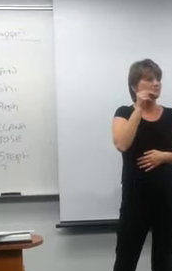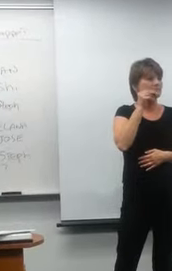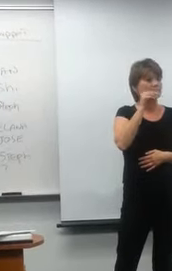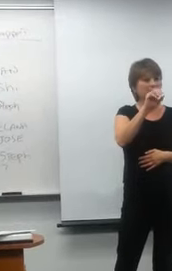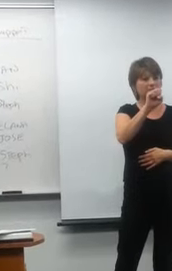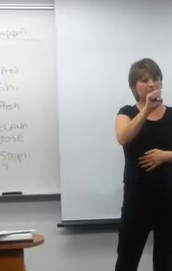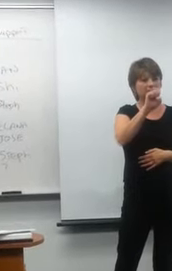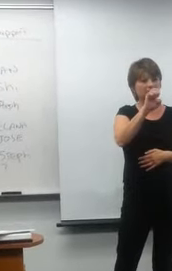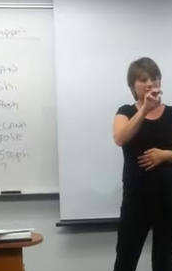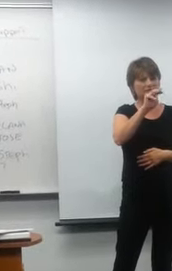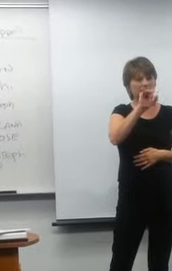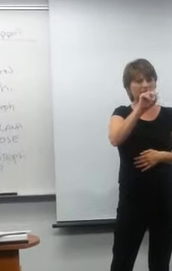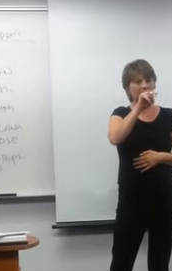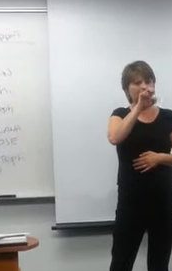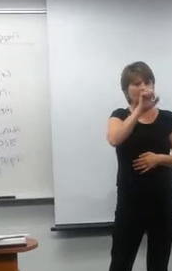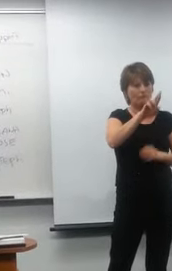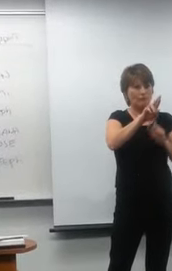So right now at Columbia, we have,